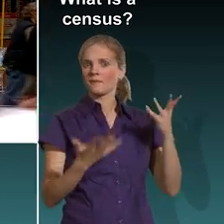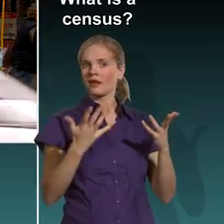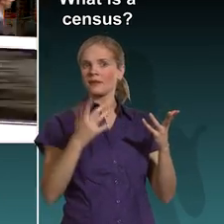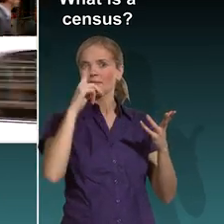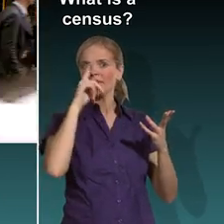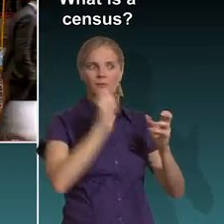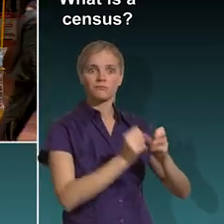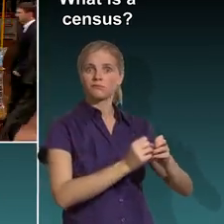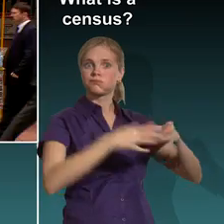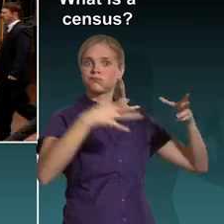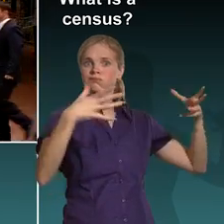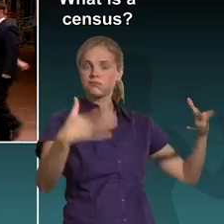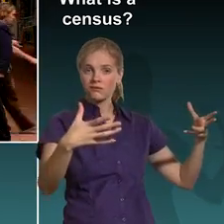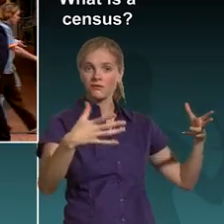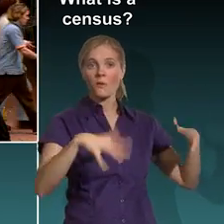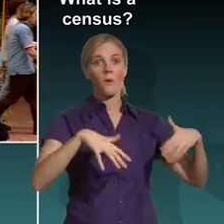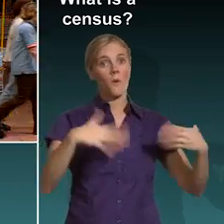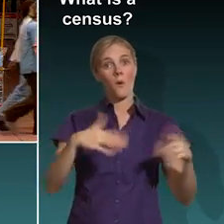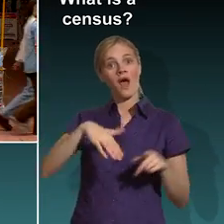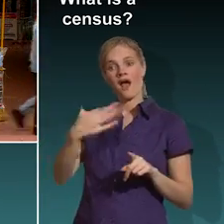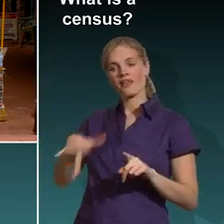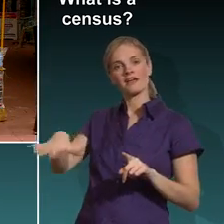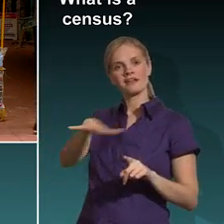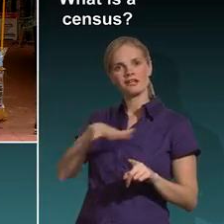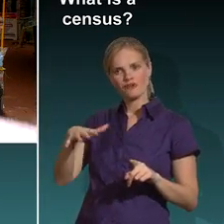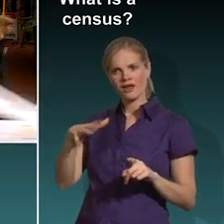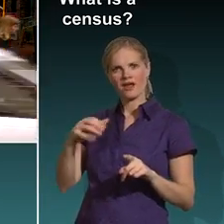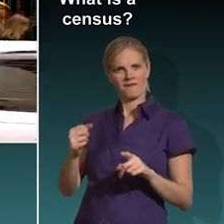There could be a place where there's a population boom,